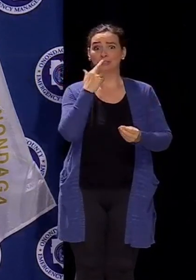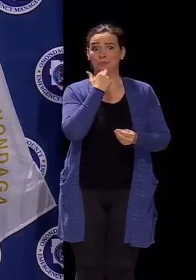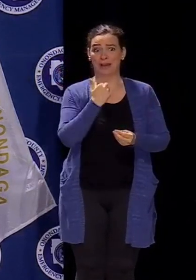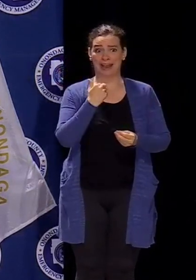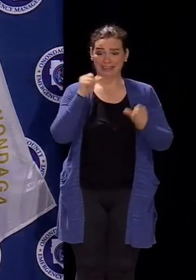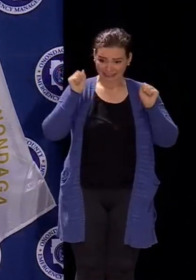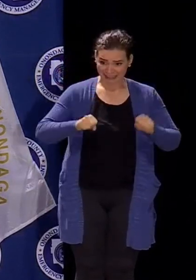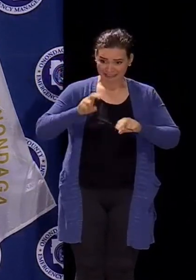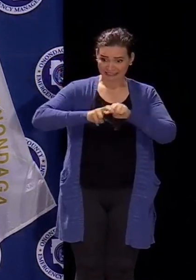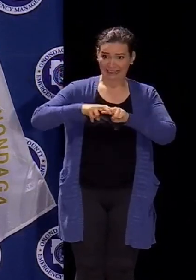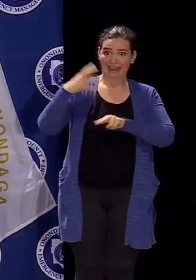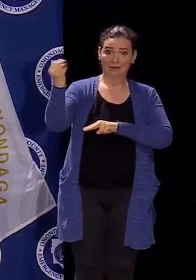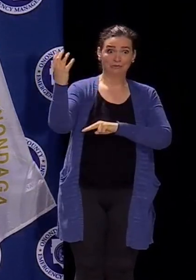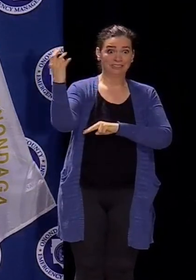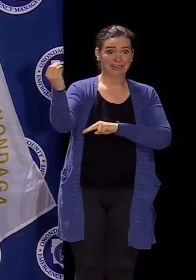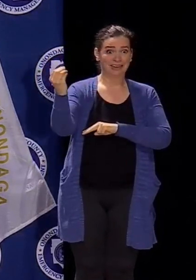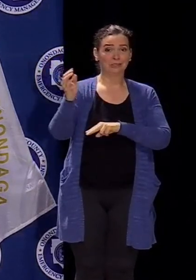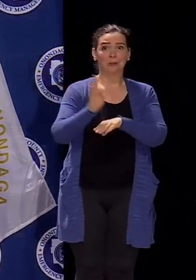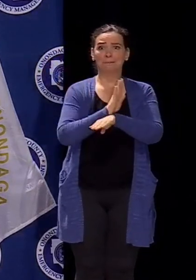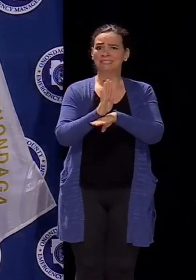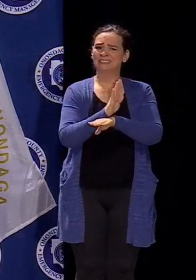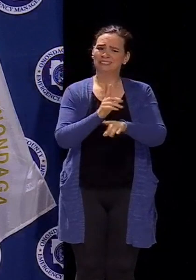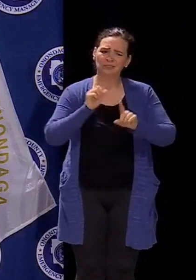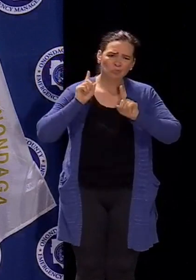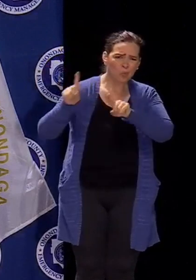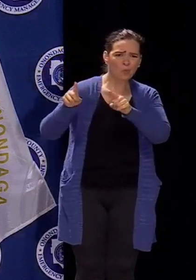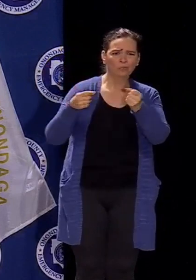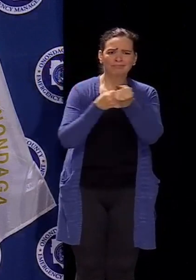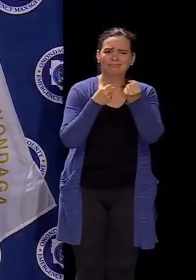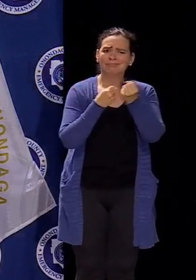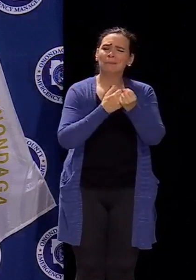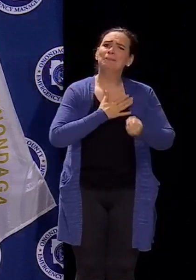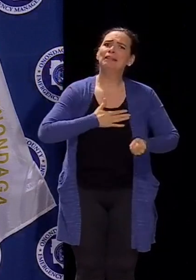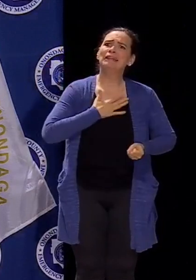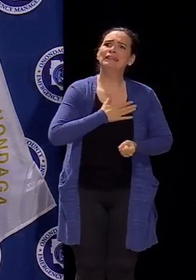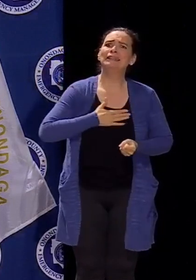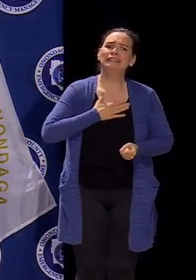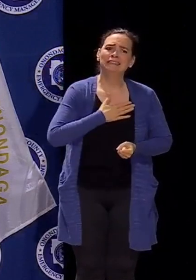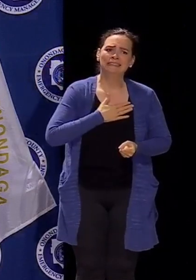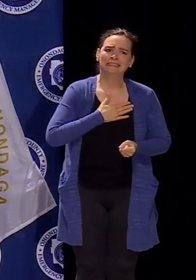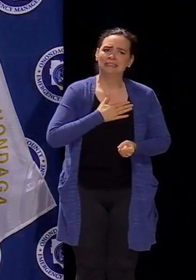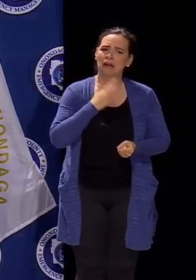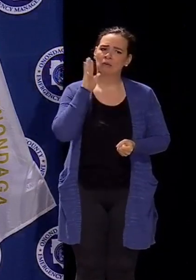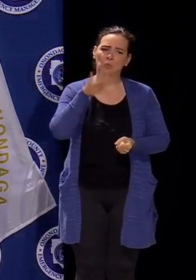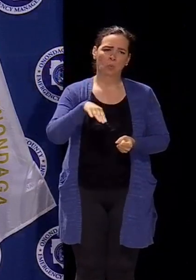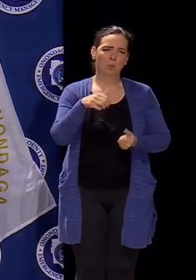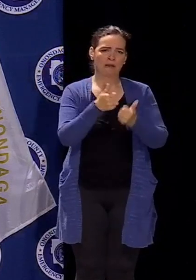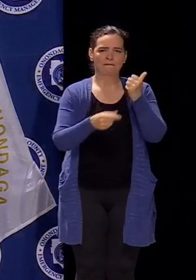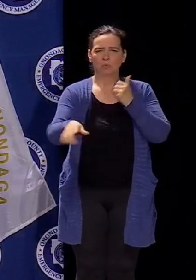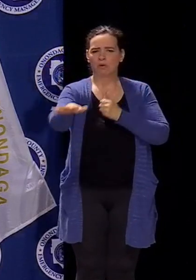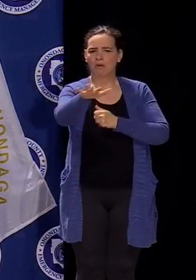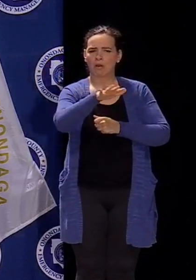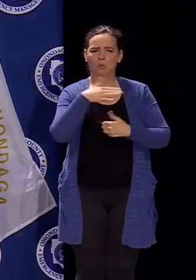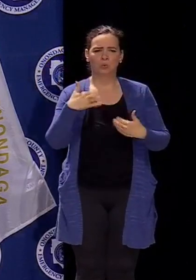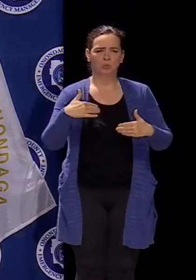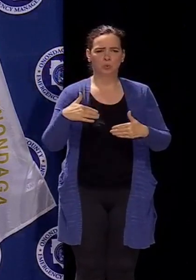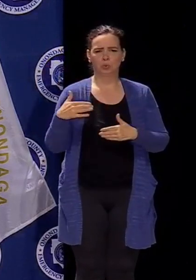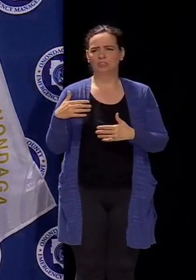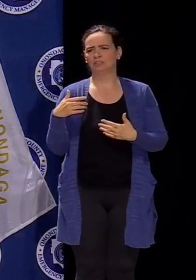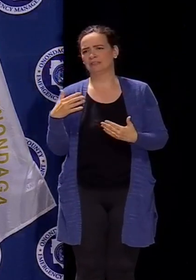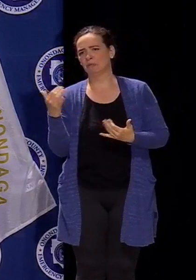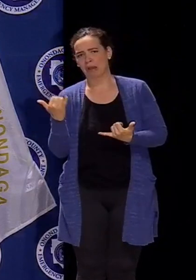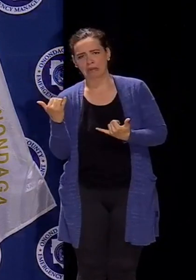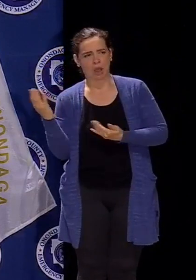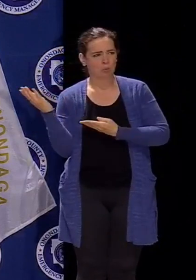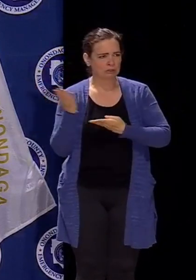these businesses out. And please, I know everybody's been doing a great job with takeout. This is a big day for these